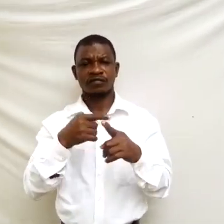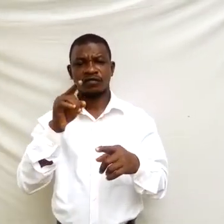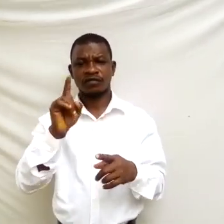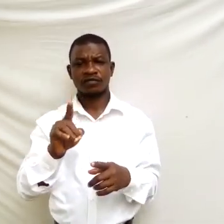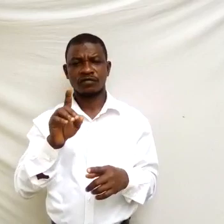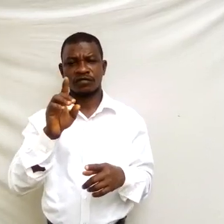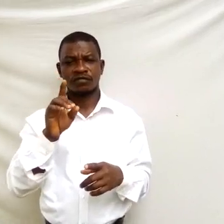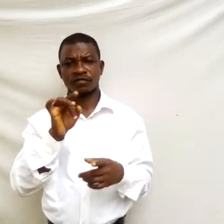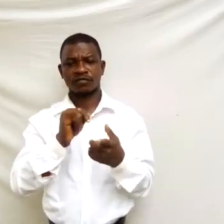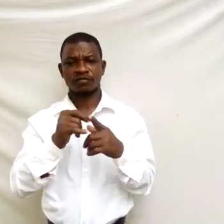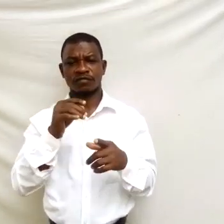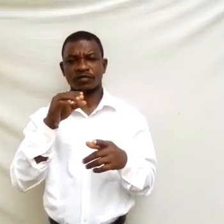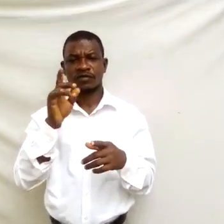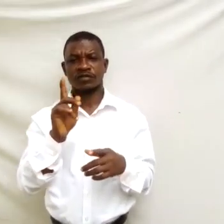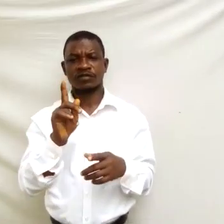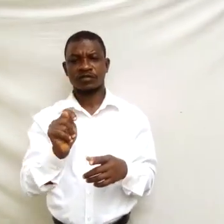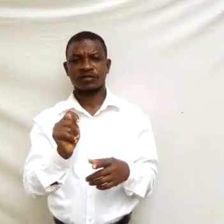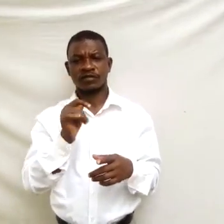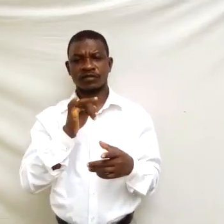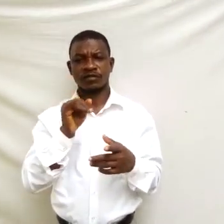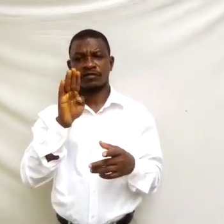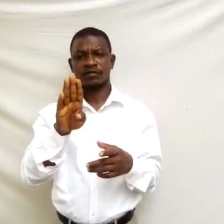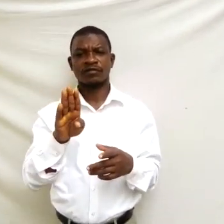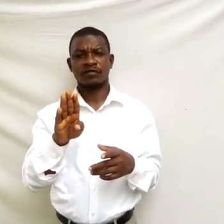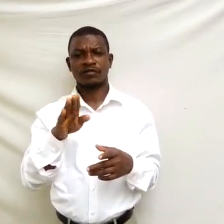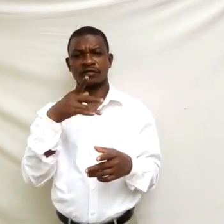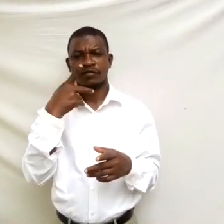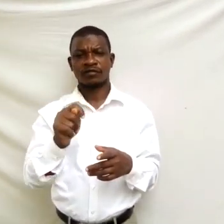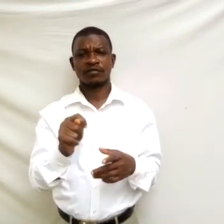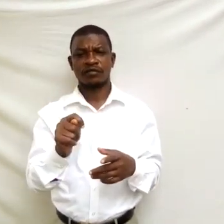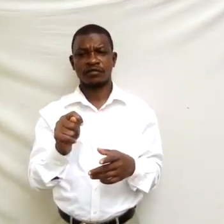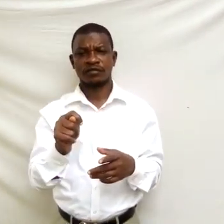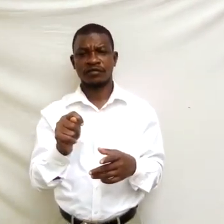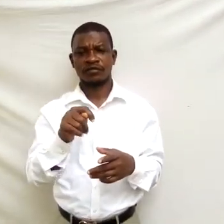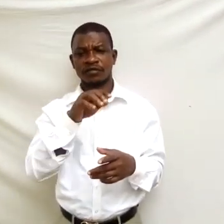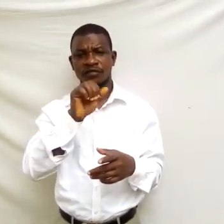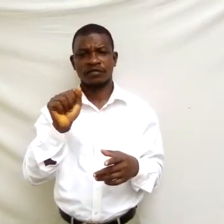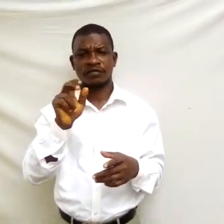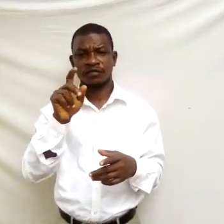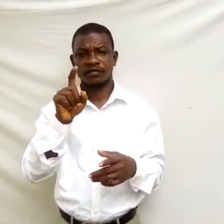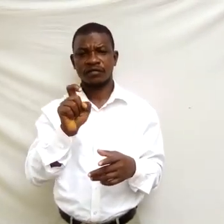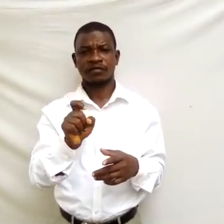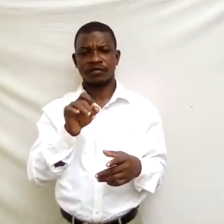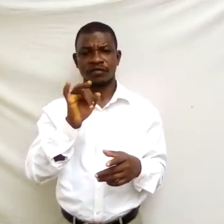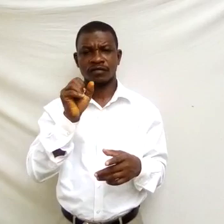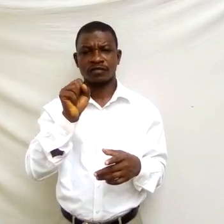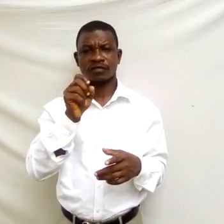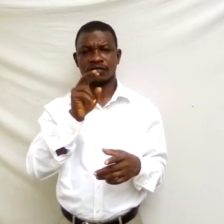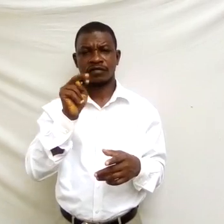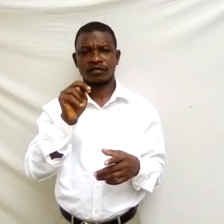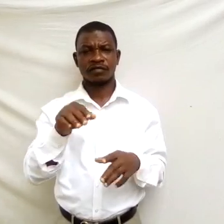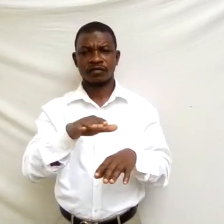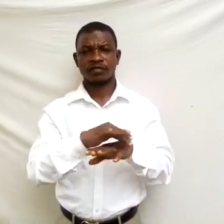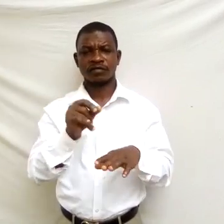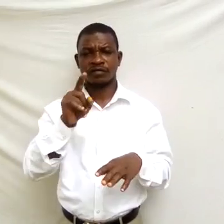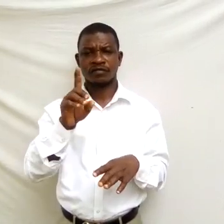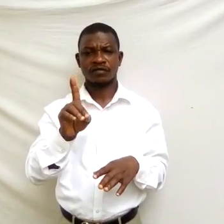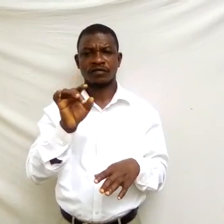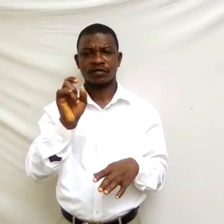c. B, the ax raised power n dx is